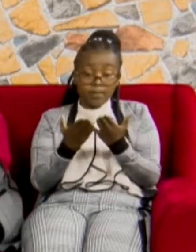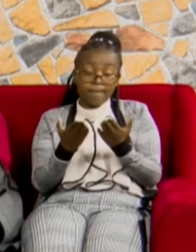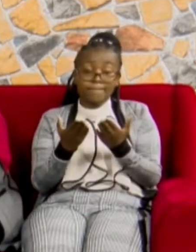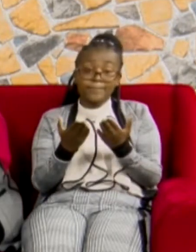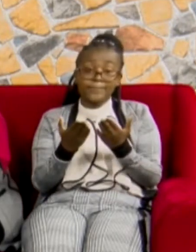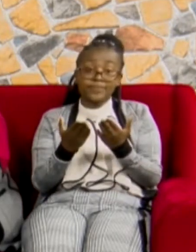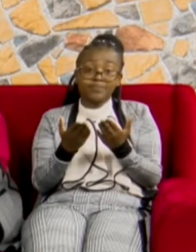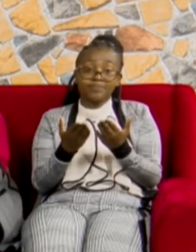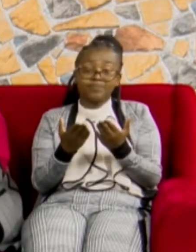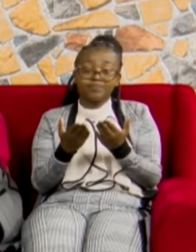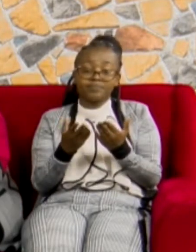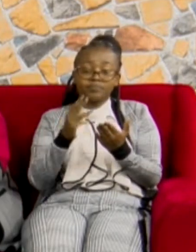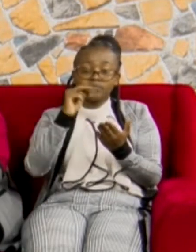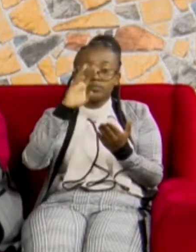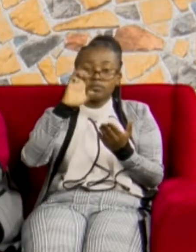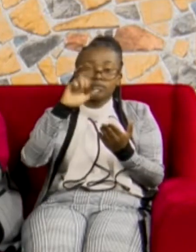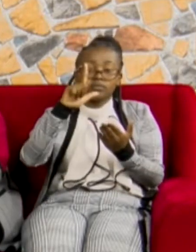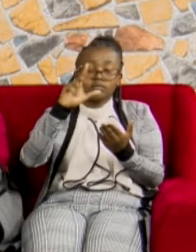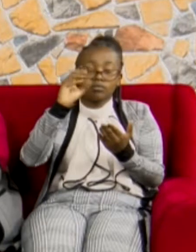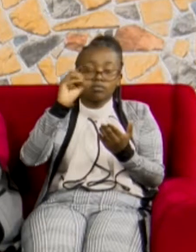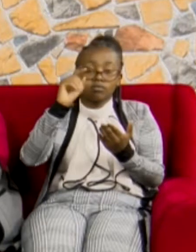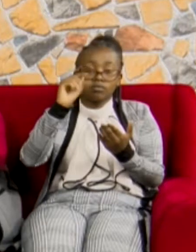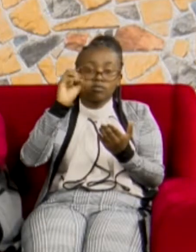that melatonin